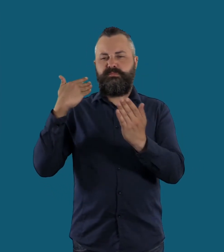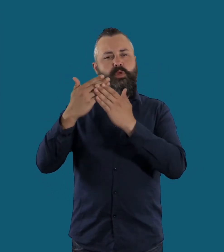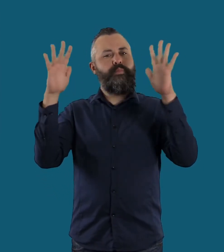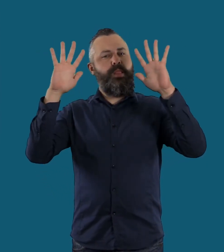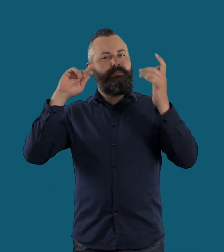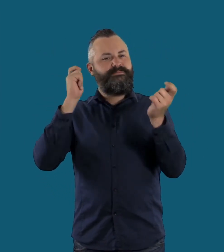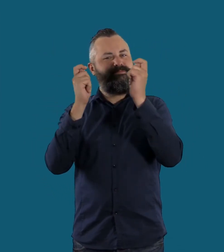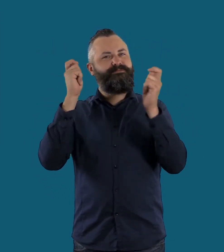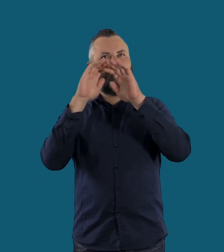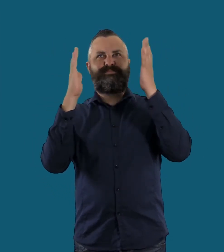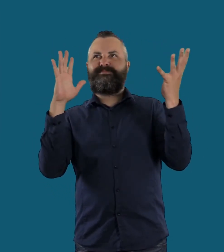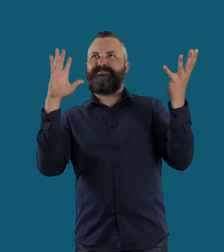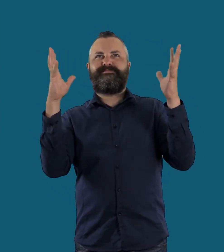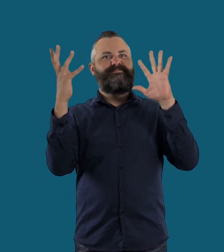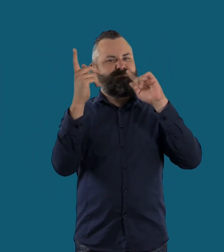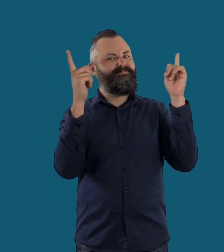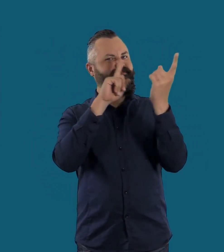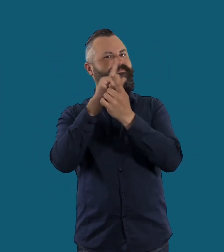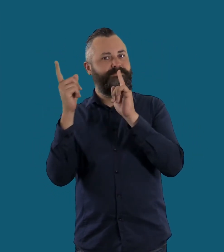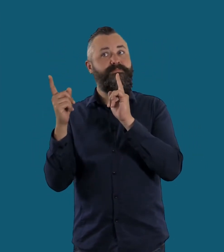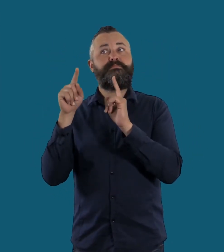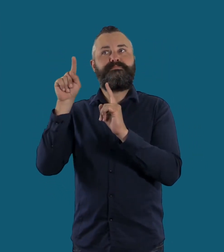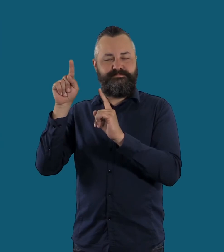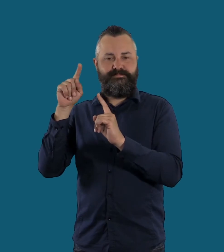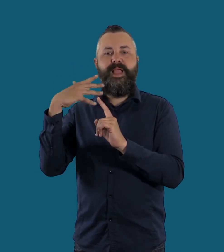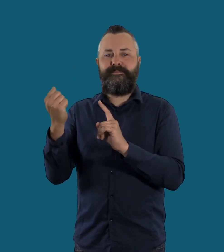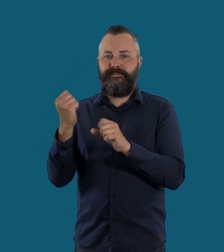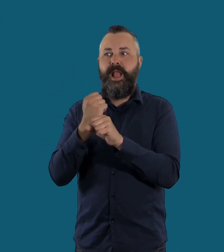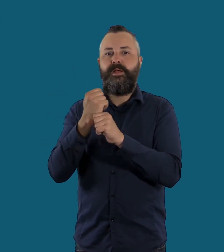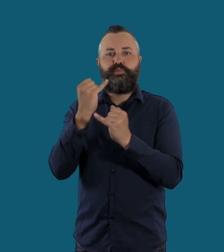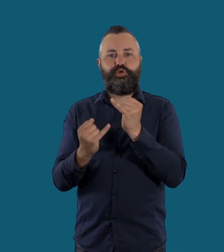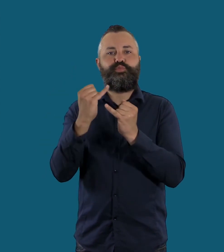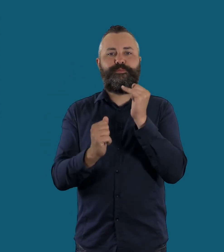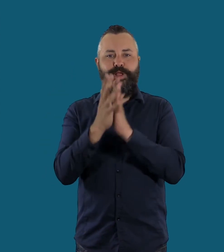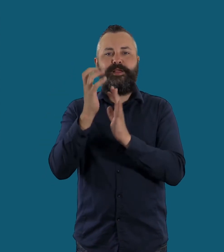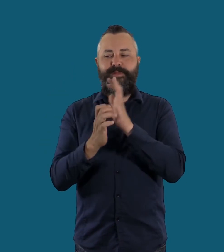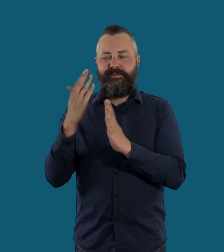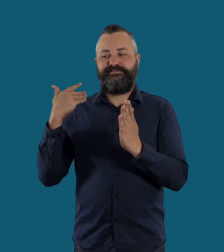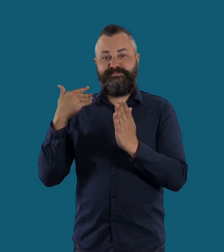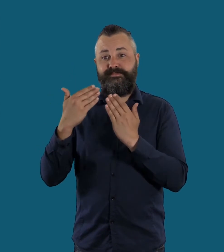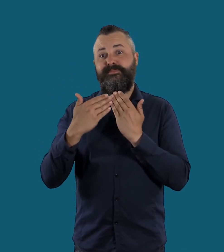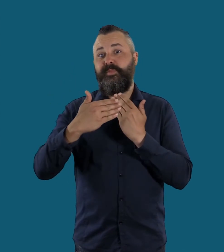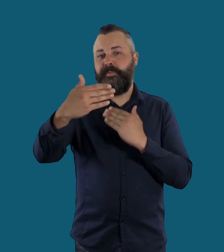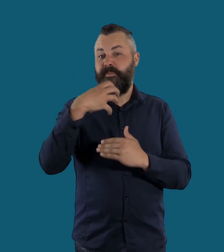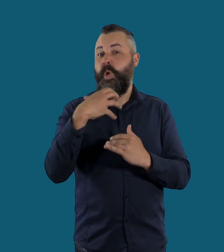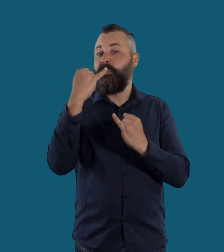Climate change is expected to increase the frequency and severity of bushfires in coming decades and may already be responsible for the increased